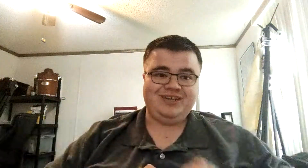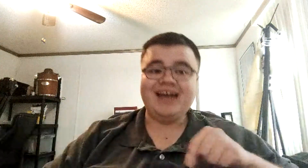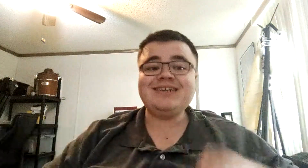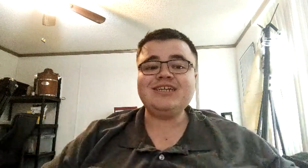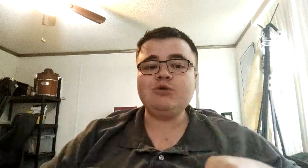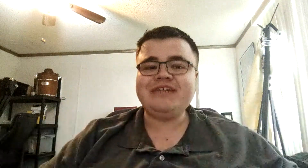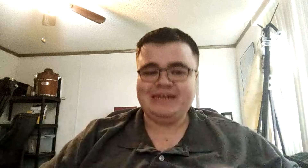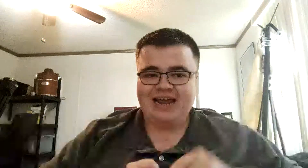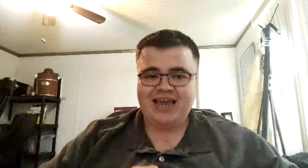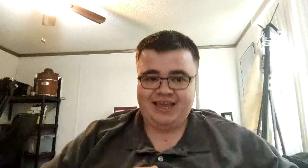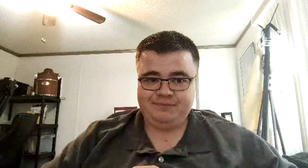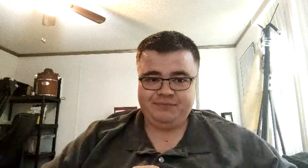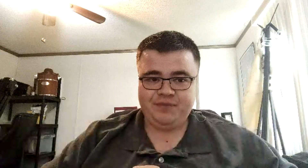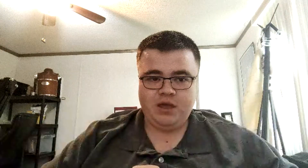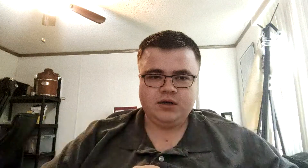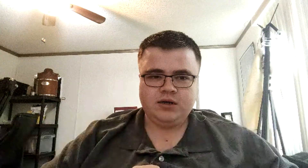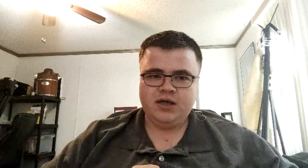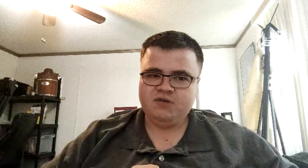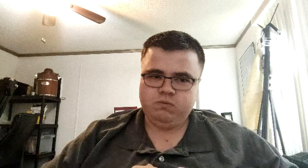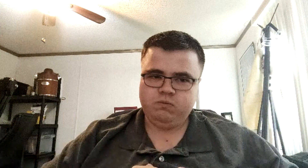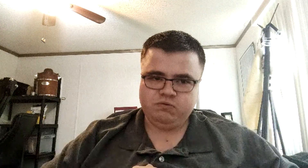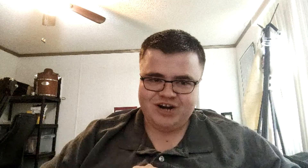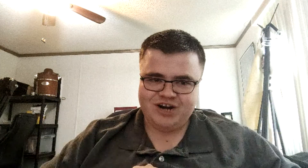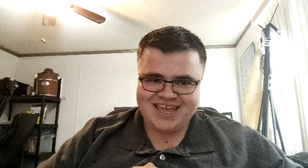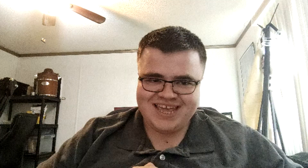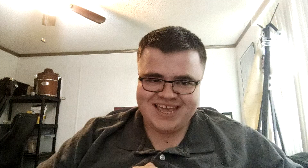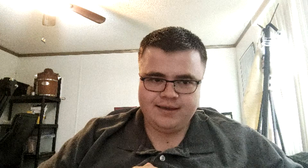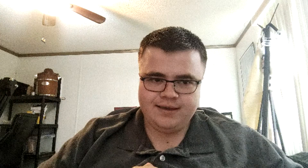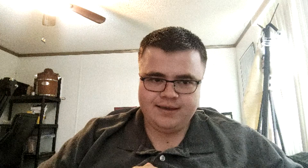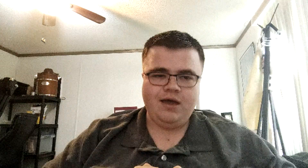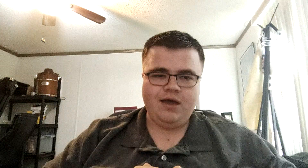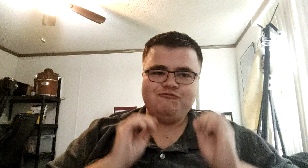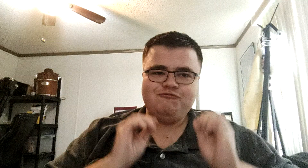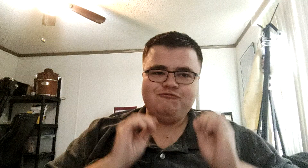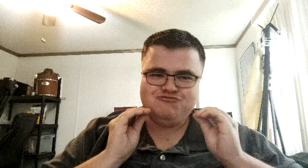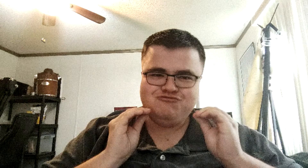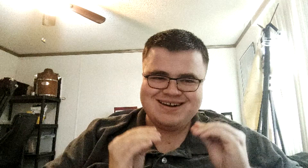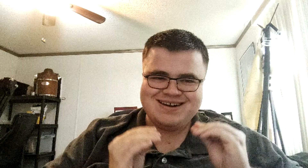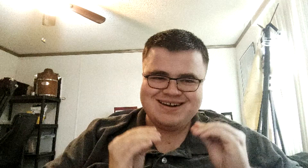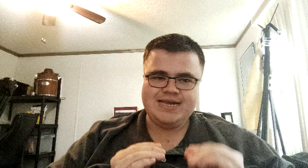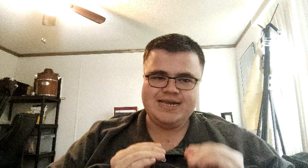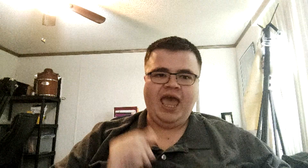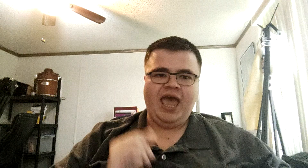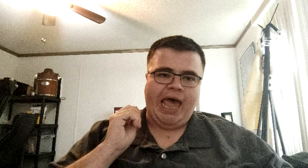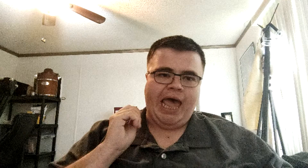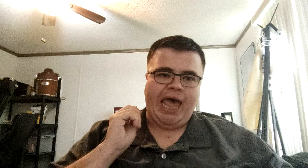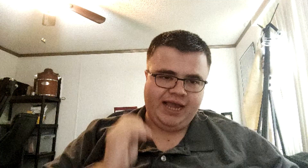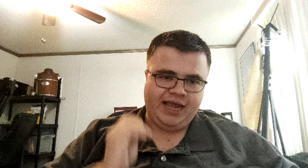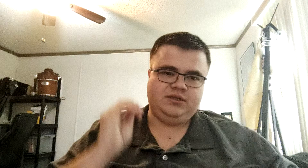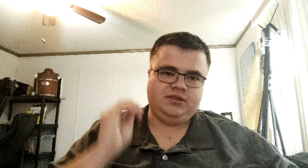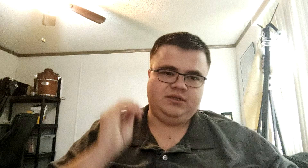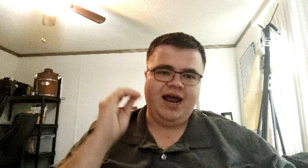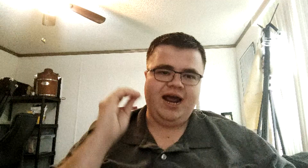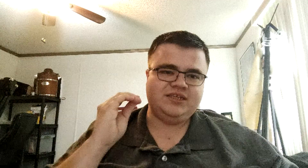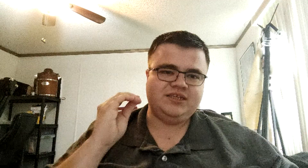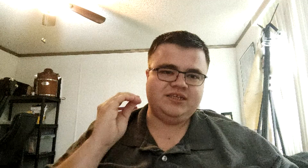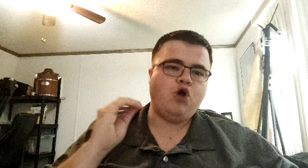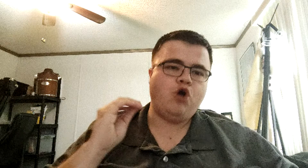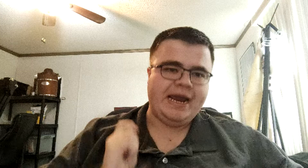many years until today really really hangs Alexander Graham